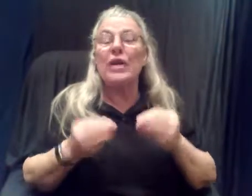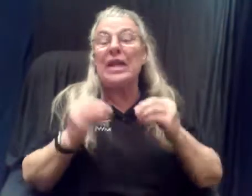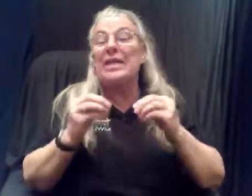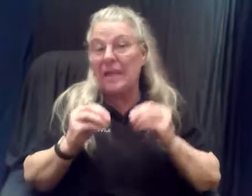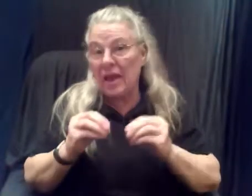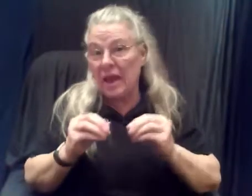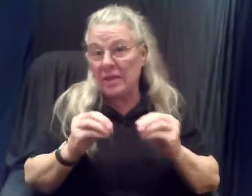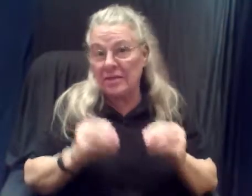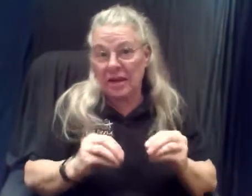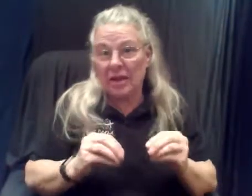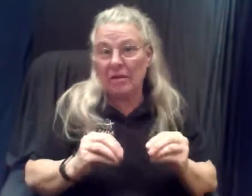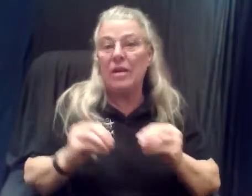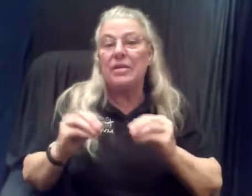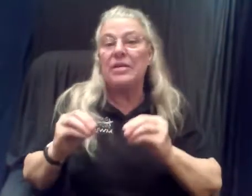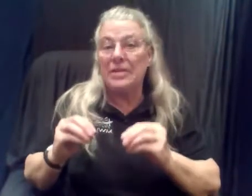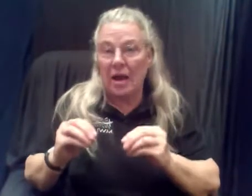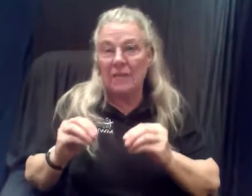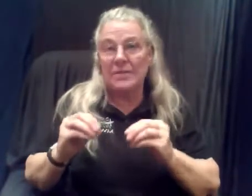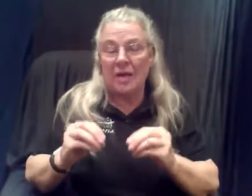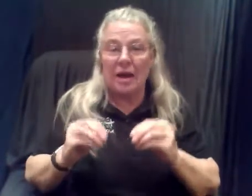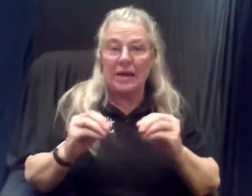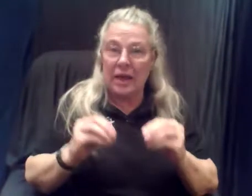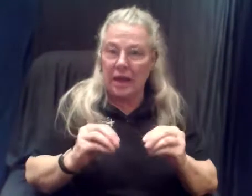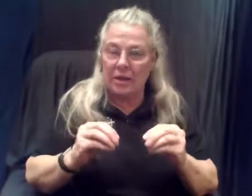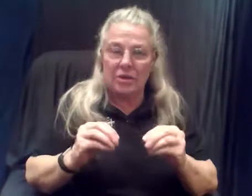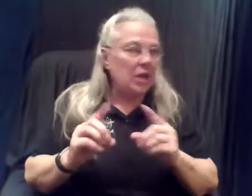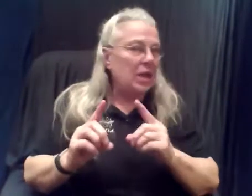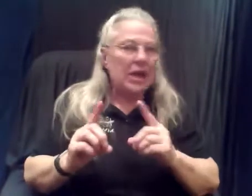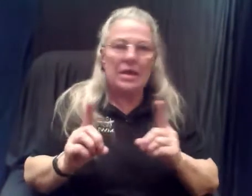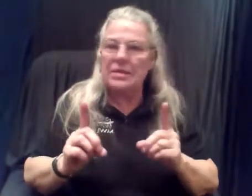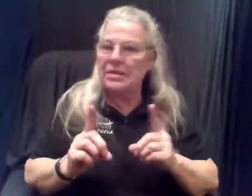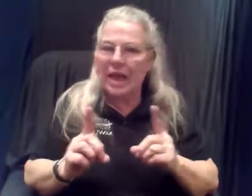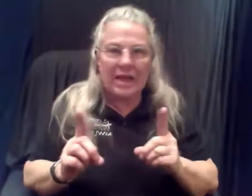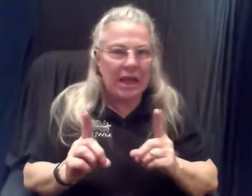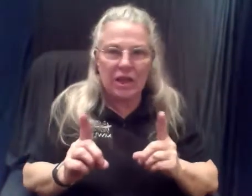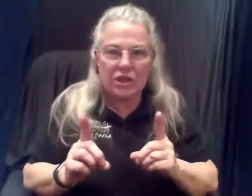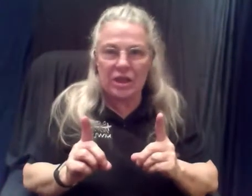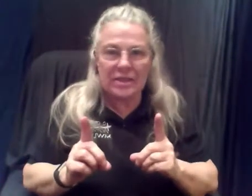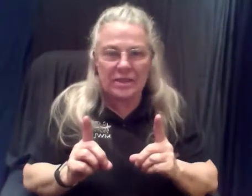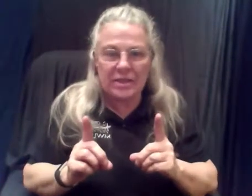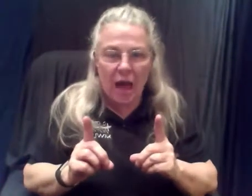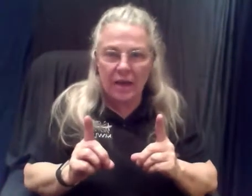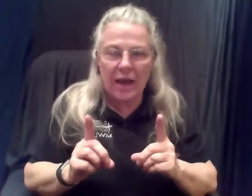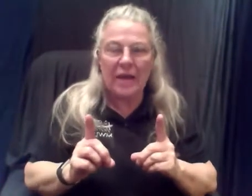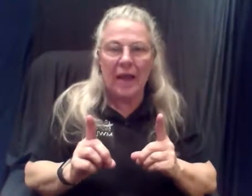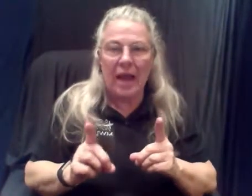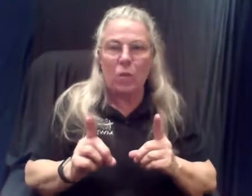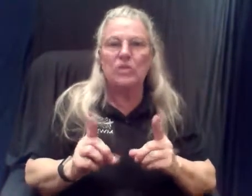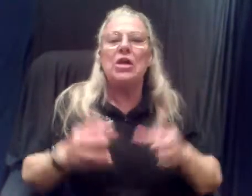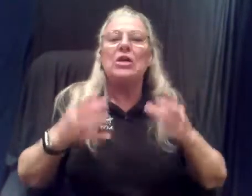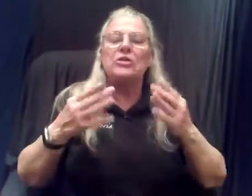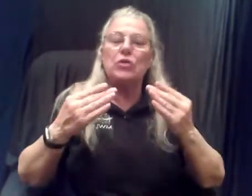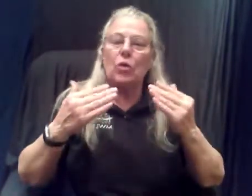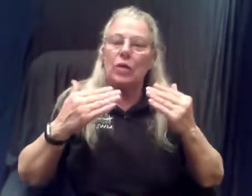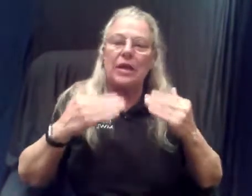is ASL, not signed English. Signed English is not a language. So anytime